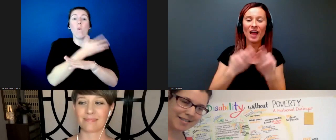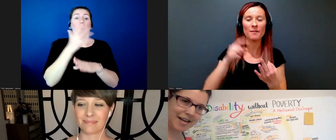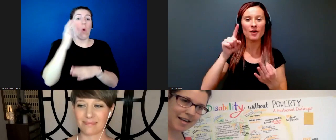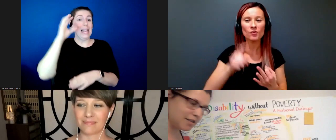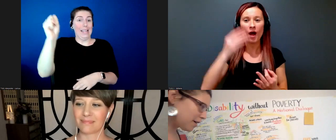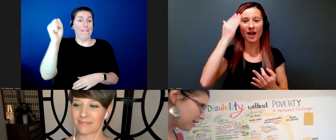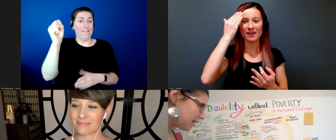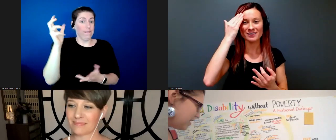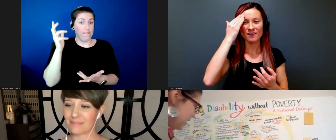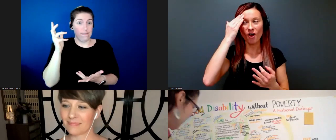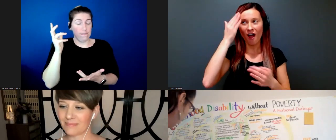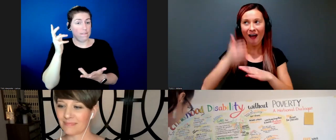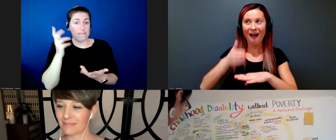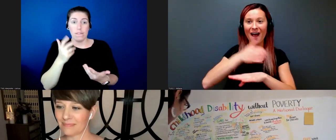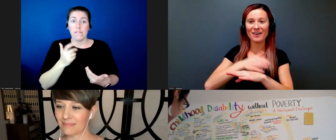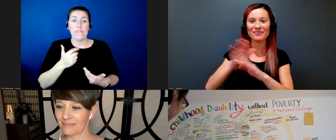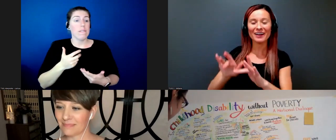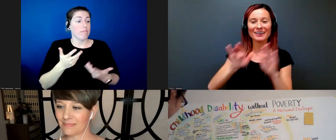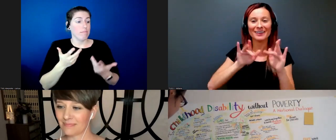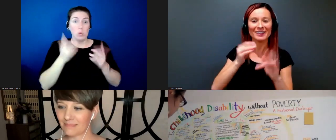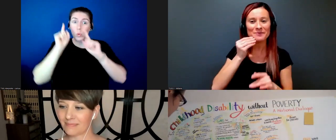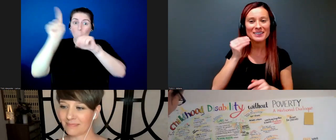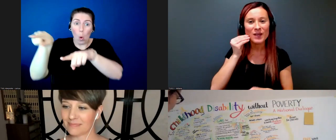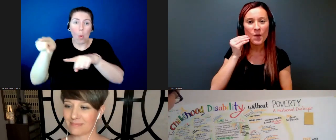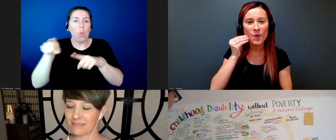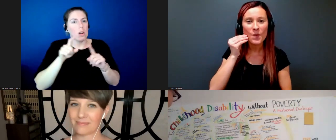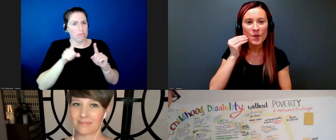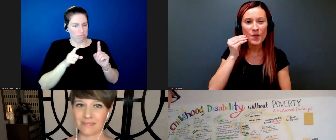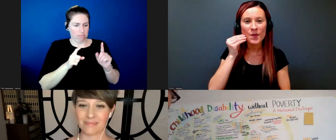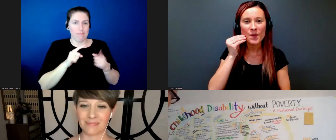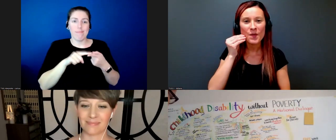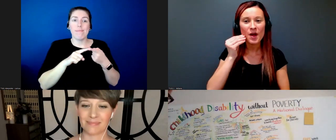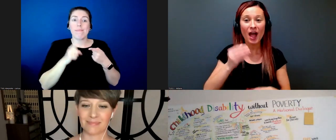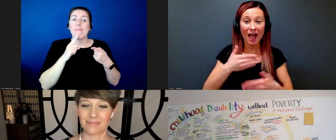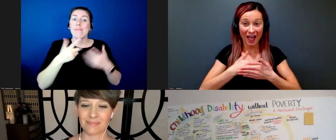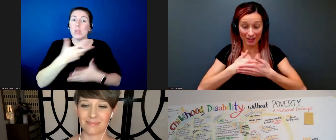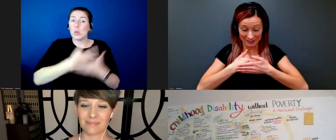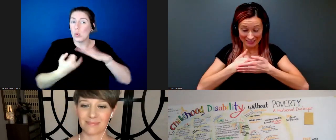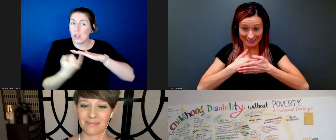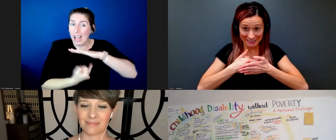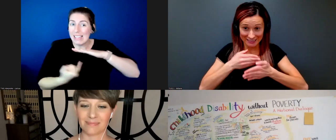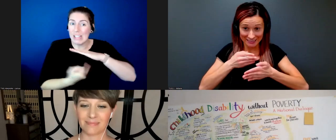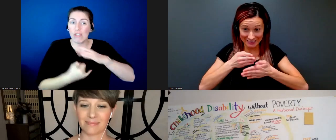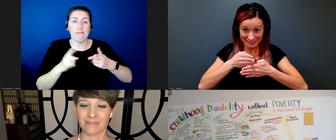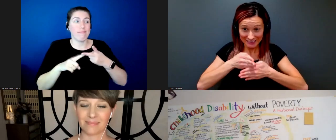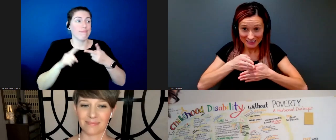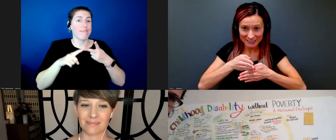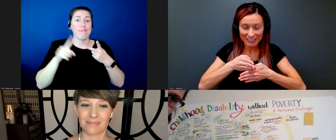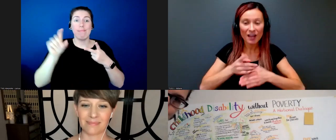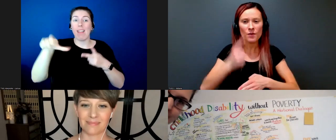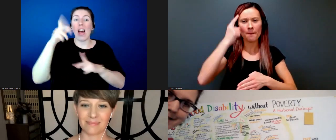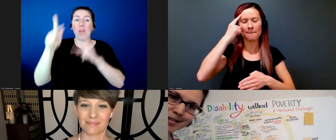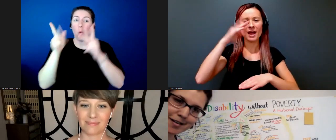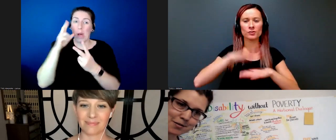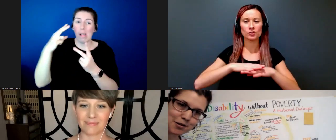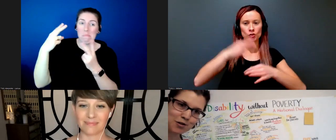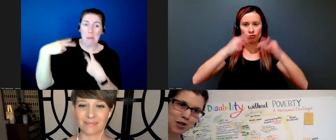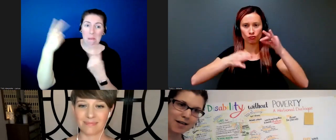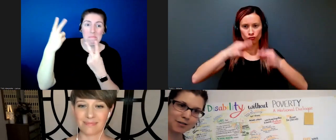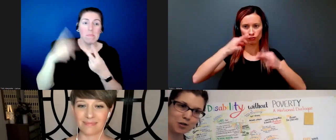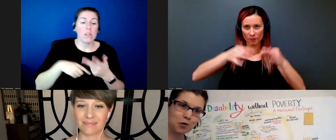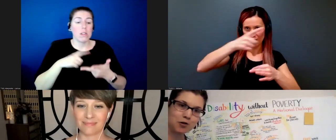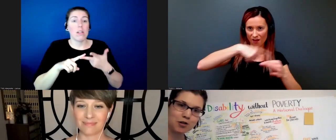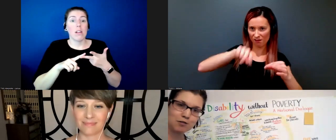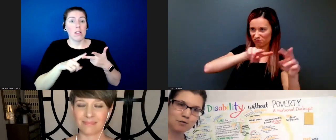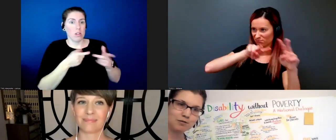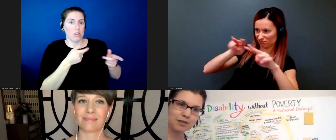get anywhere. And the list is social isolation, judgment from others, energy to co-regulate with your child